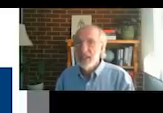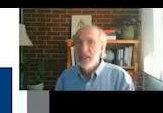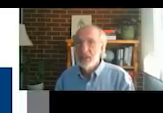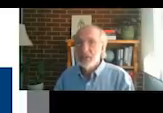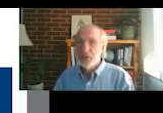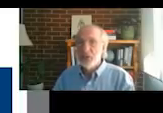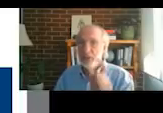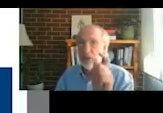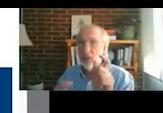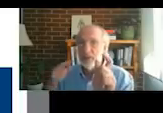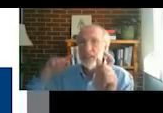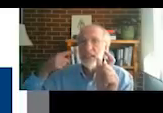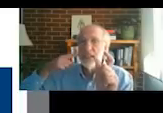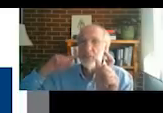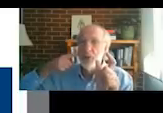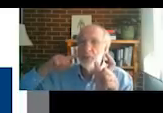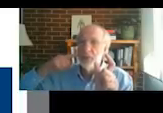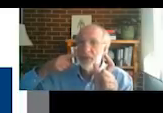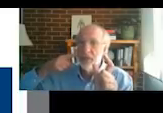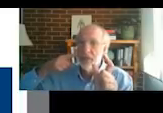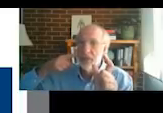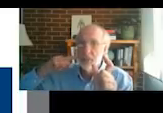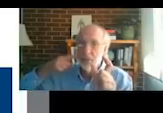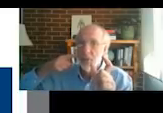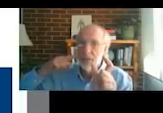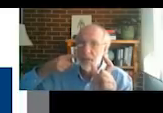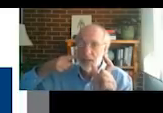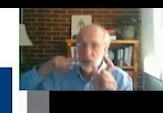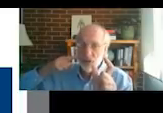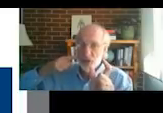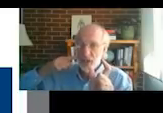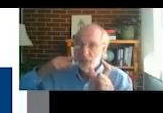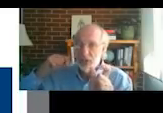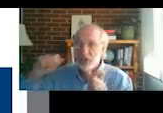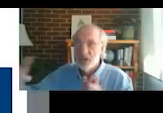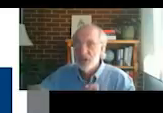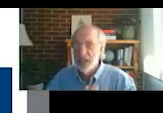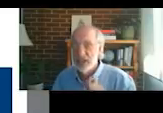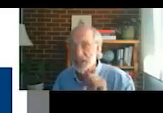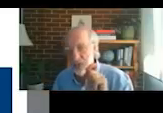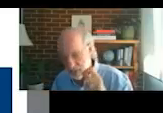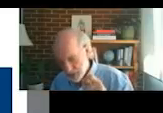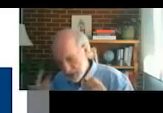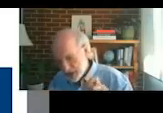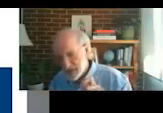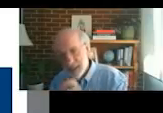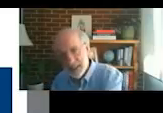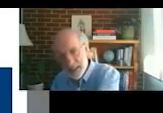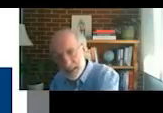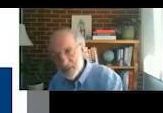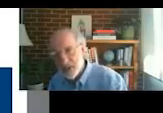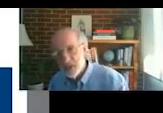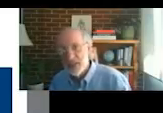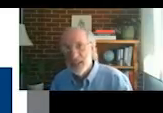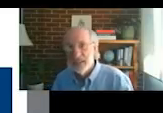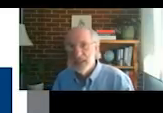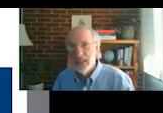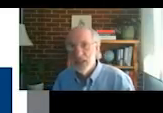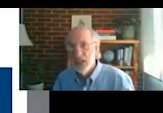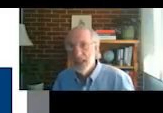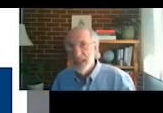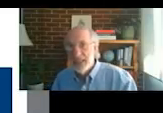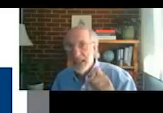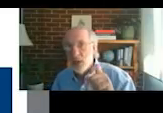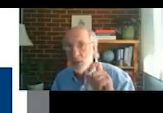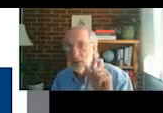circumstance is first time I hold up the candy and prompt it. I show the child what to do. The child does candy. I give him a little candy.